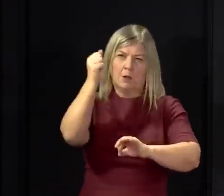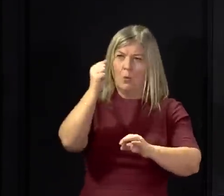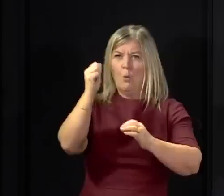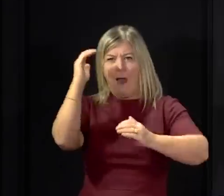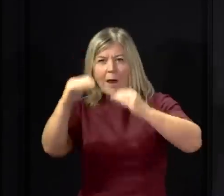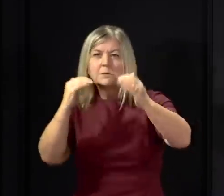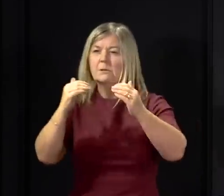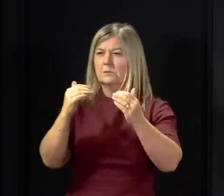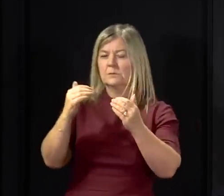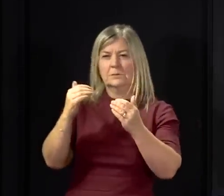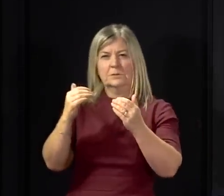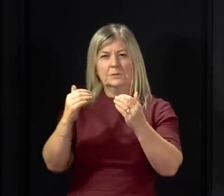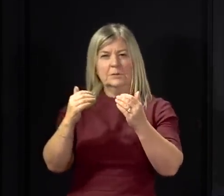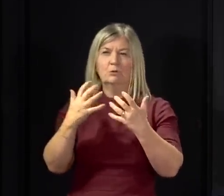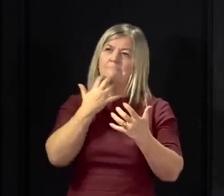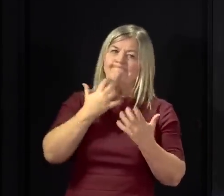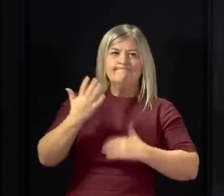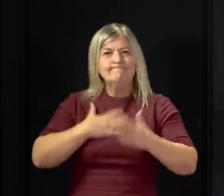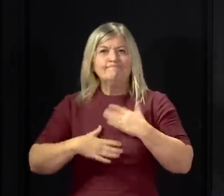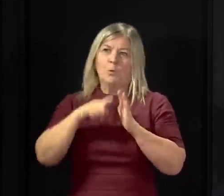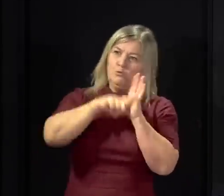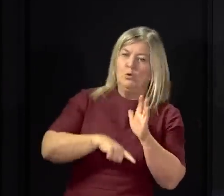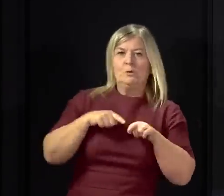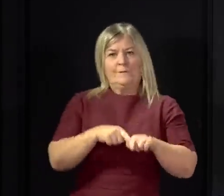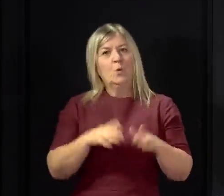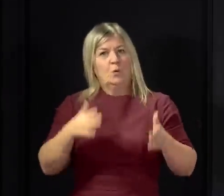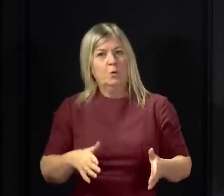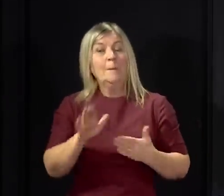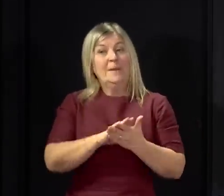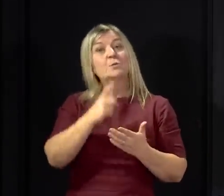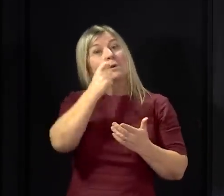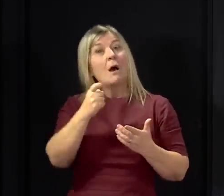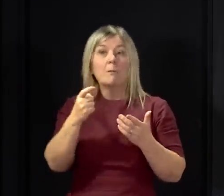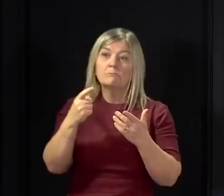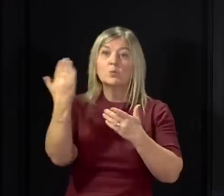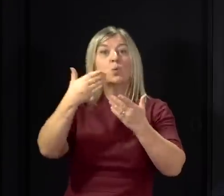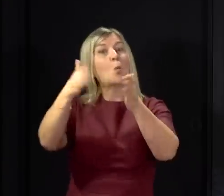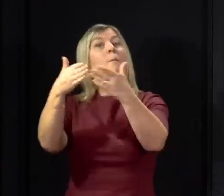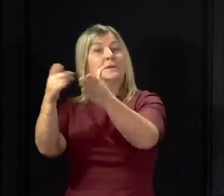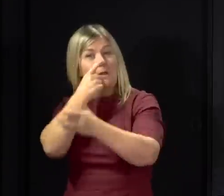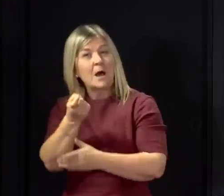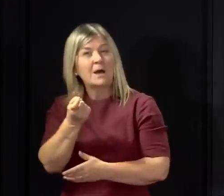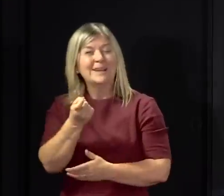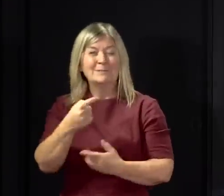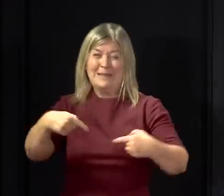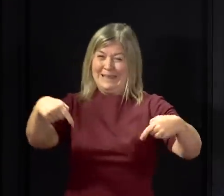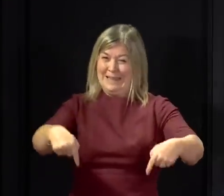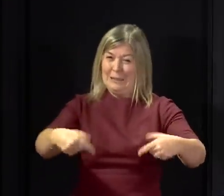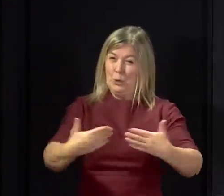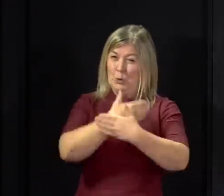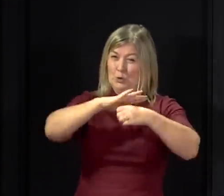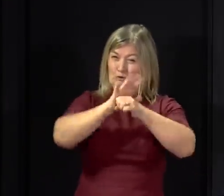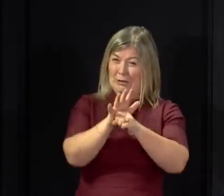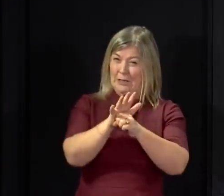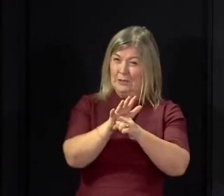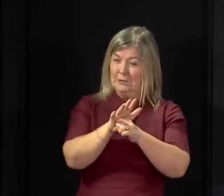of restrictions so that we can afford to keep pupils in our classrooms. The situation of this new strain, though, means that until we